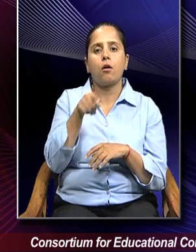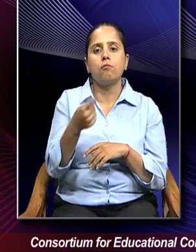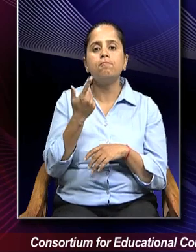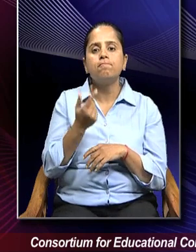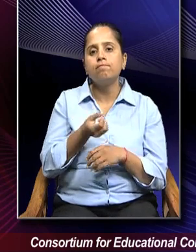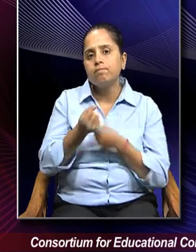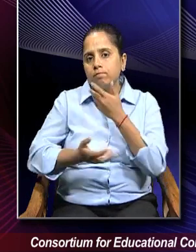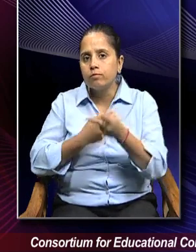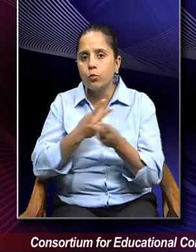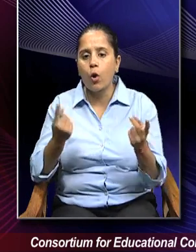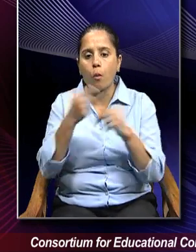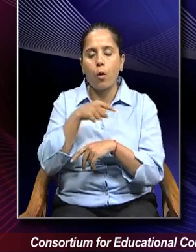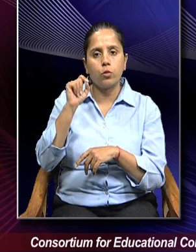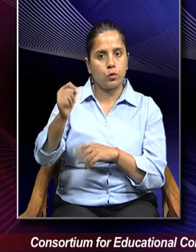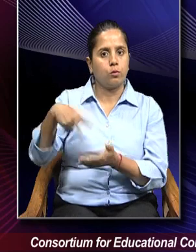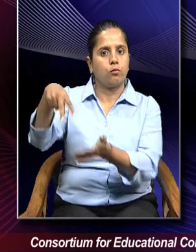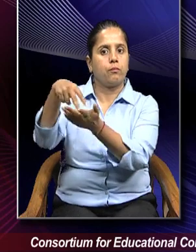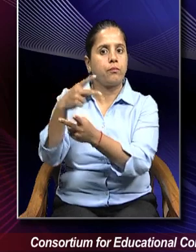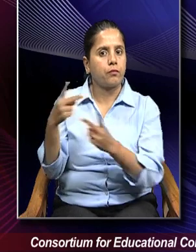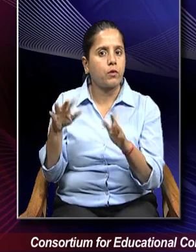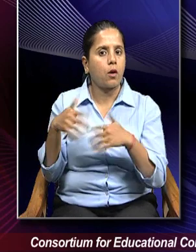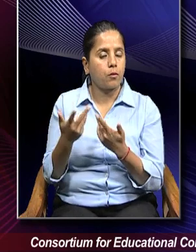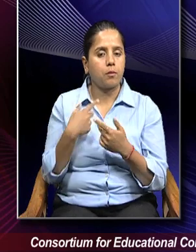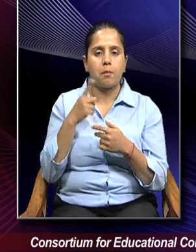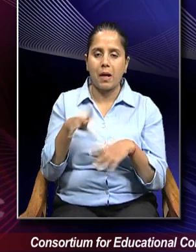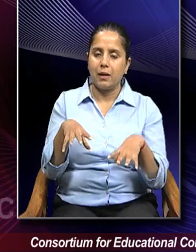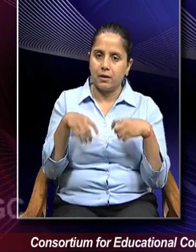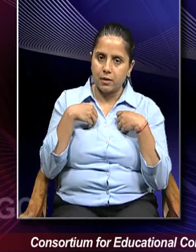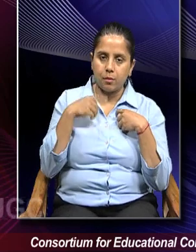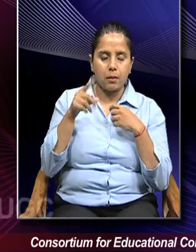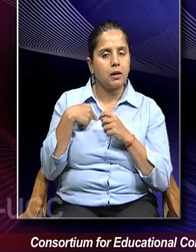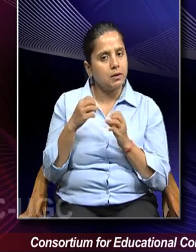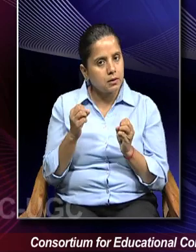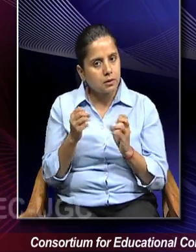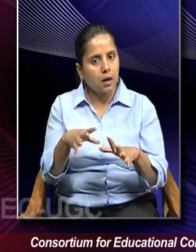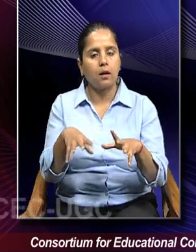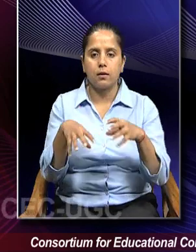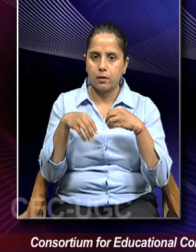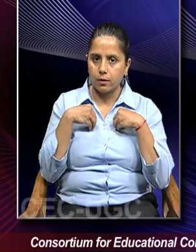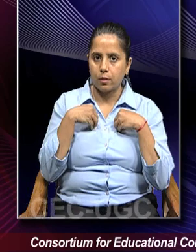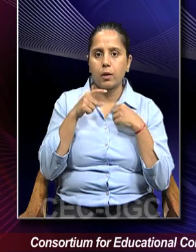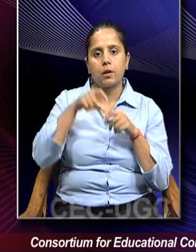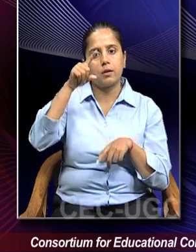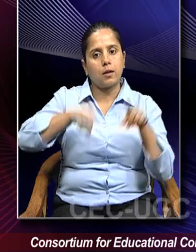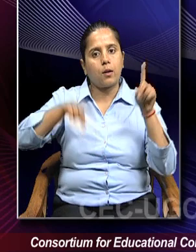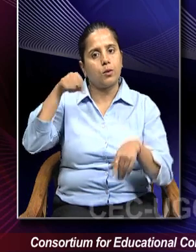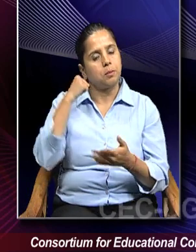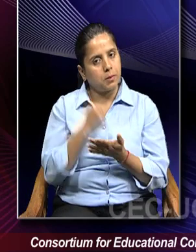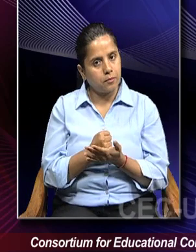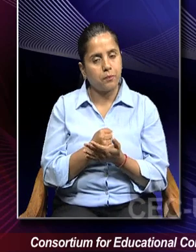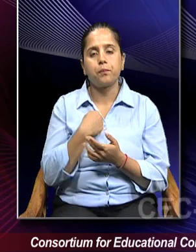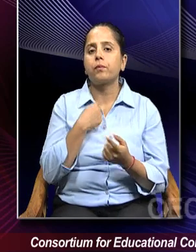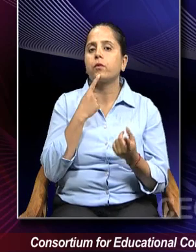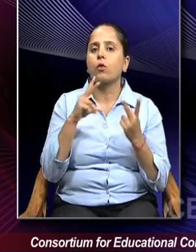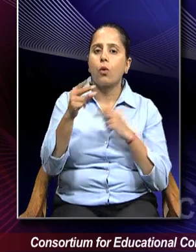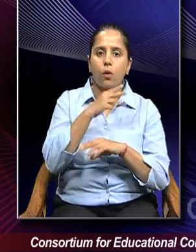of opposite position. We have to accept, we have to start accepting the diversities. We talk